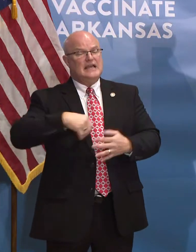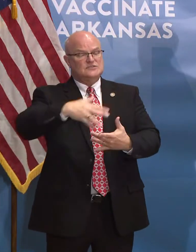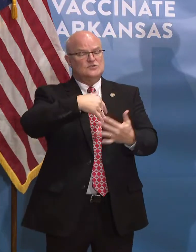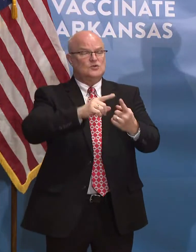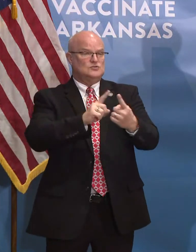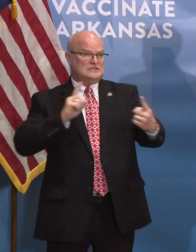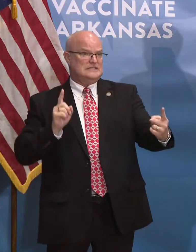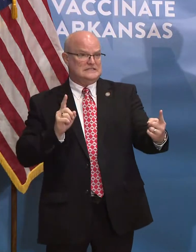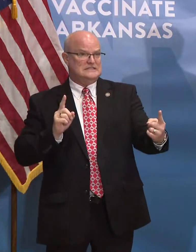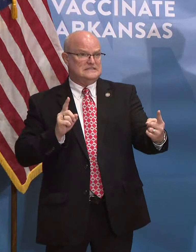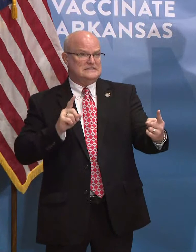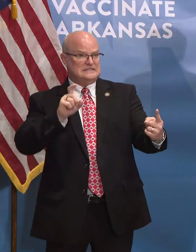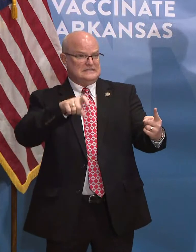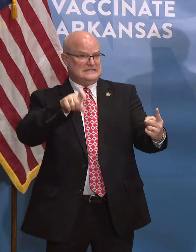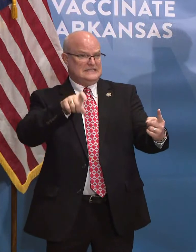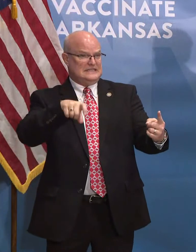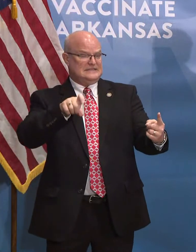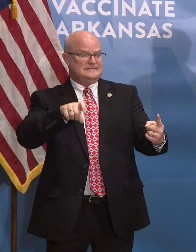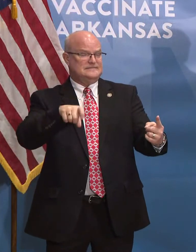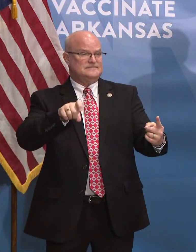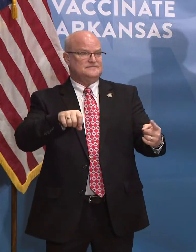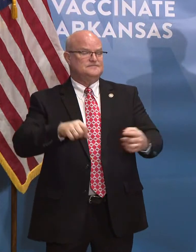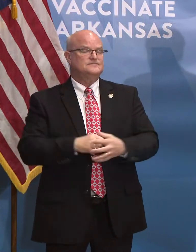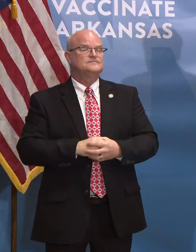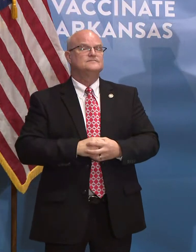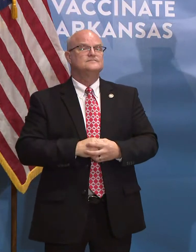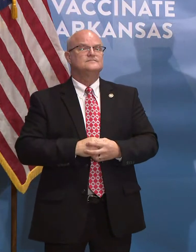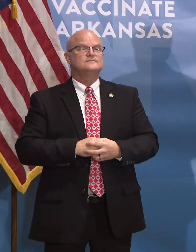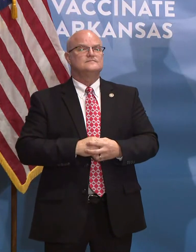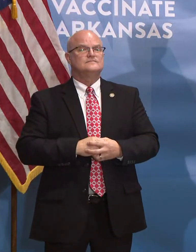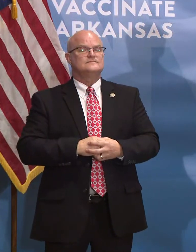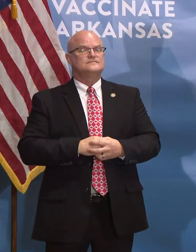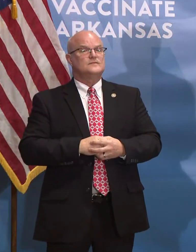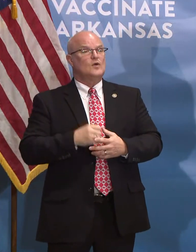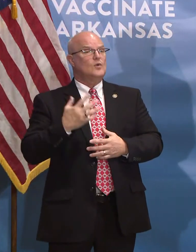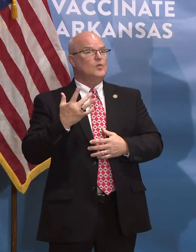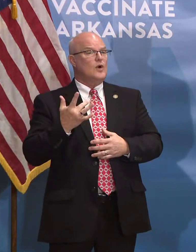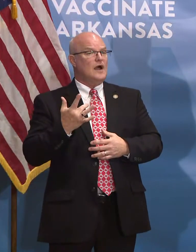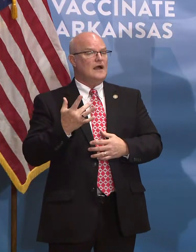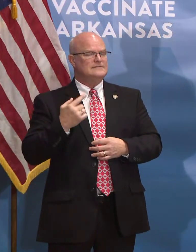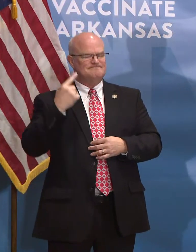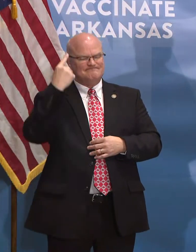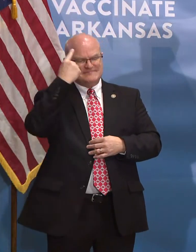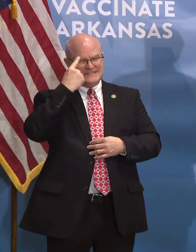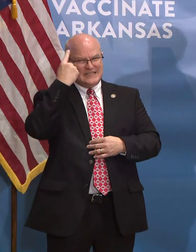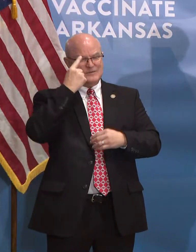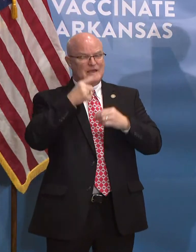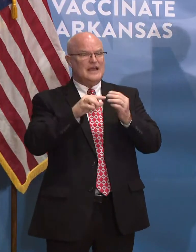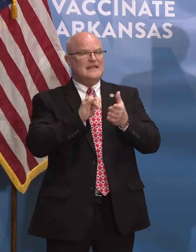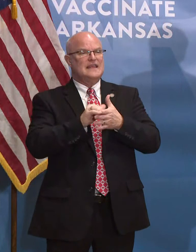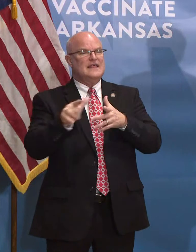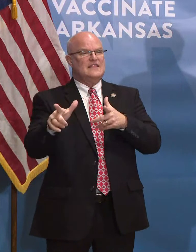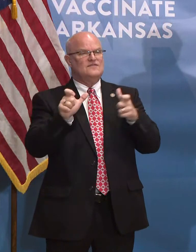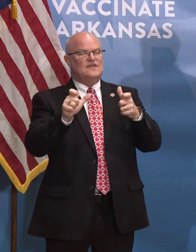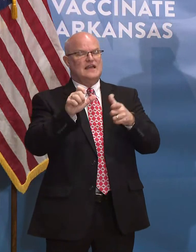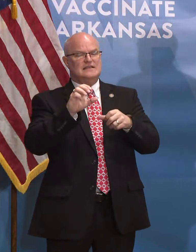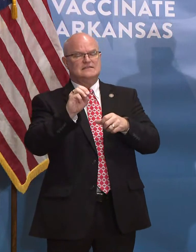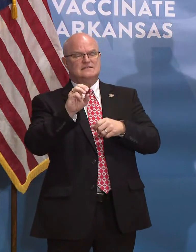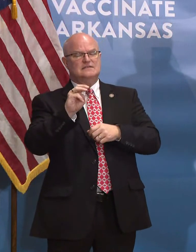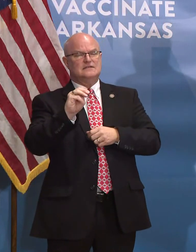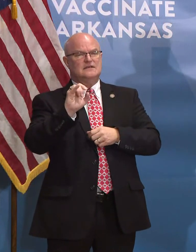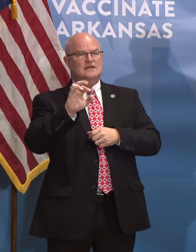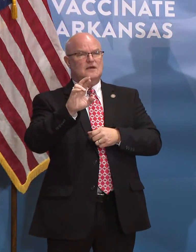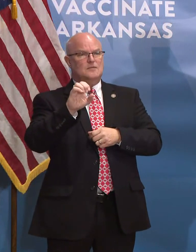socially distance whenever that is a possibility. Simply be mindful of the fast-moving